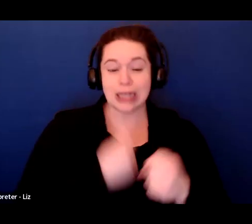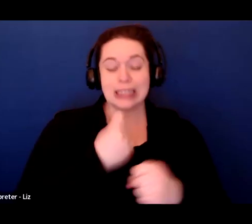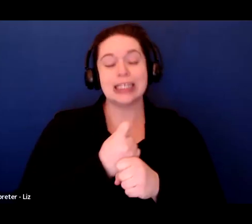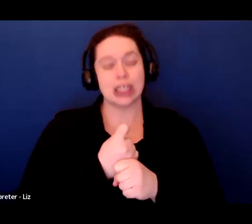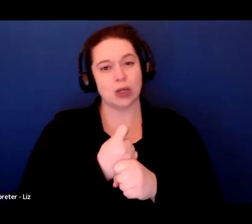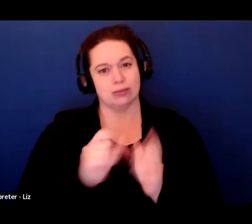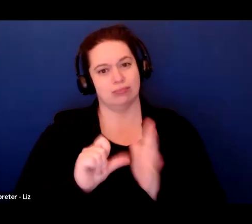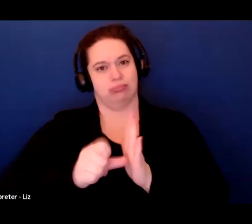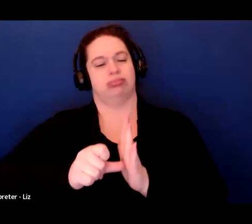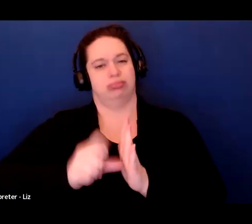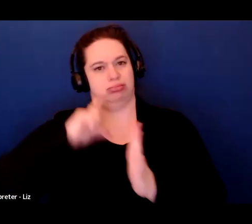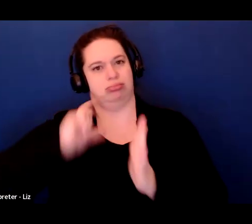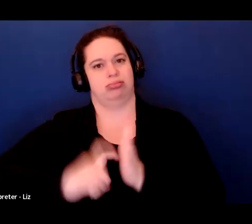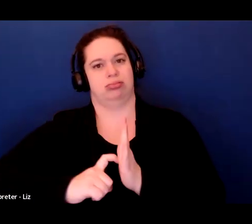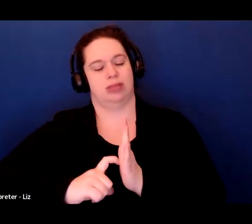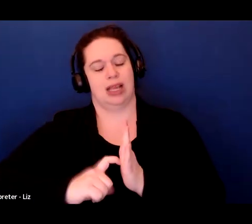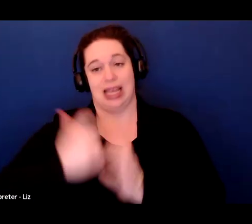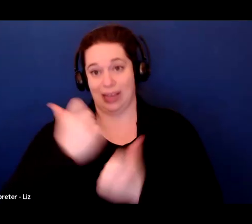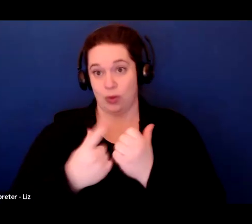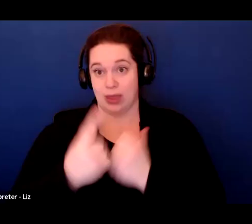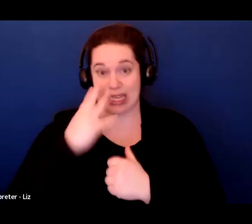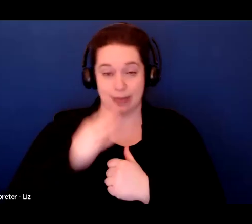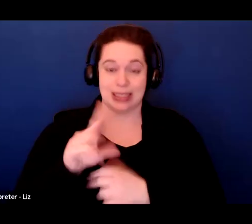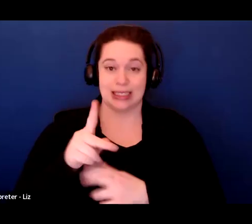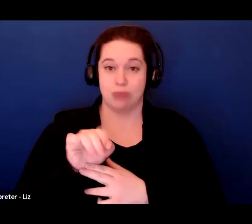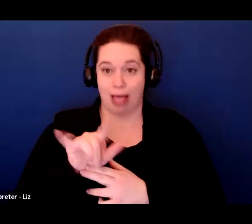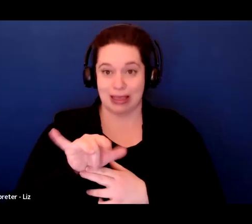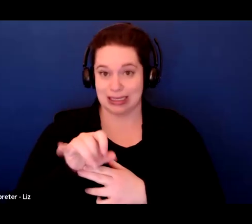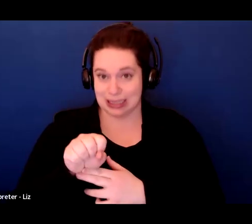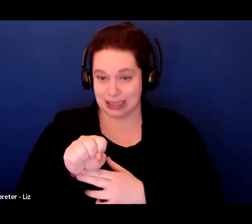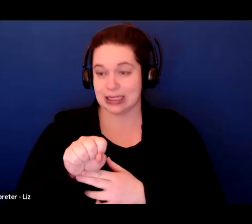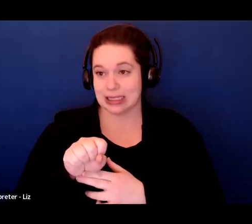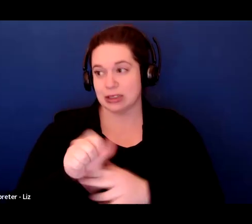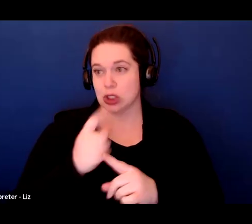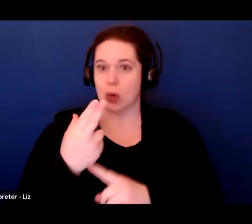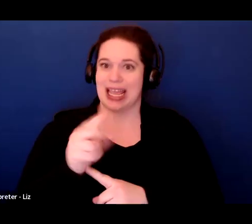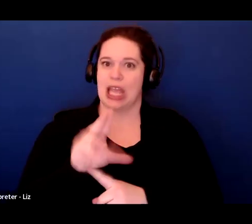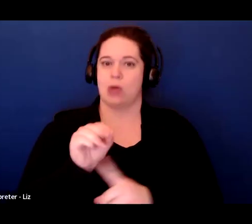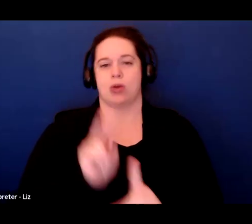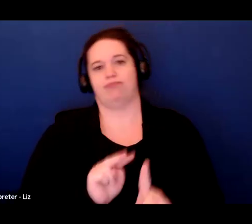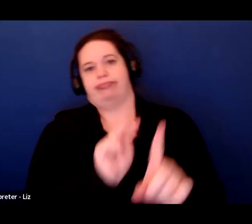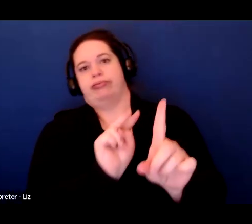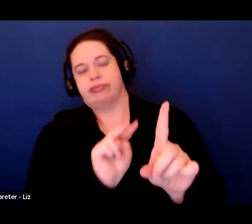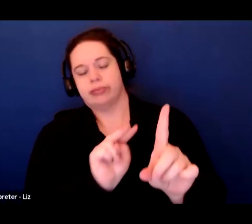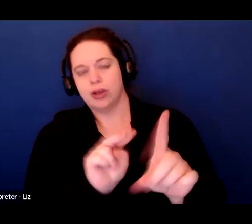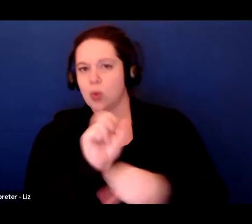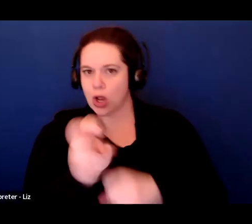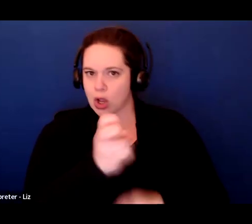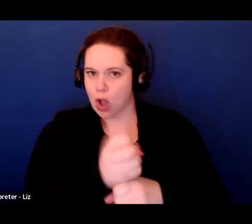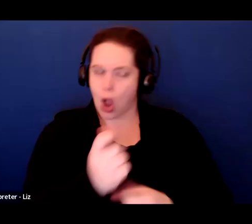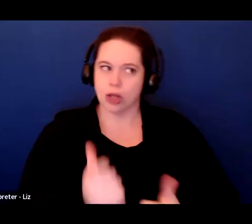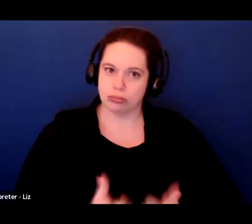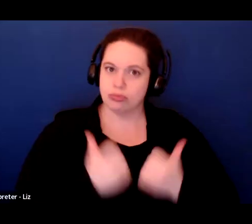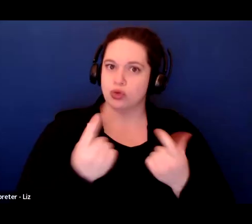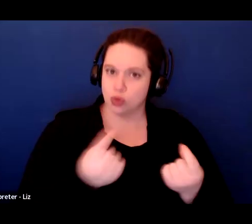consider everybody with paralysis heroes because, you're really working hard to do what you need to do. It's quite an adjustment